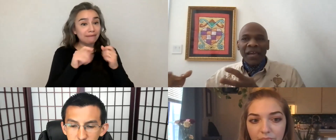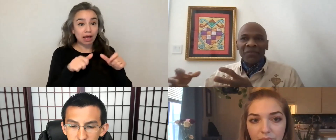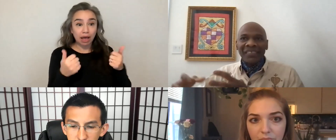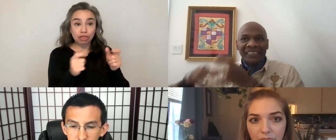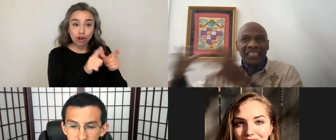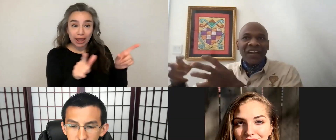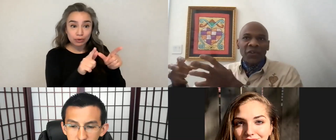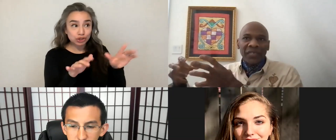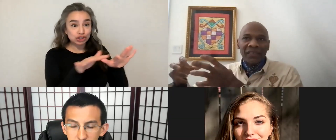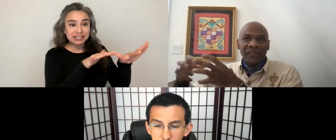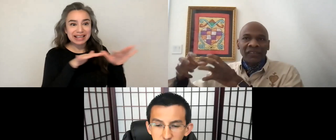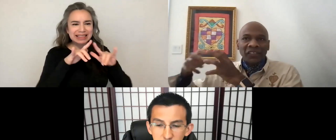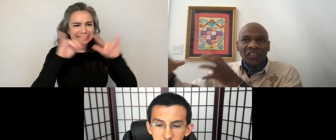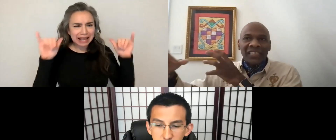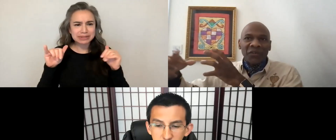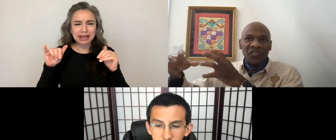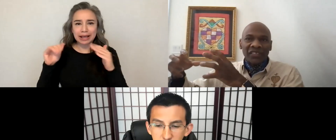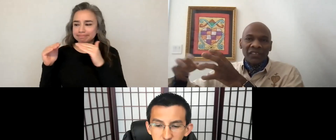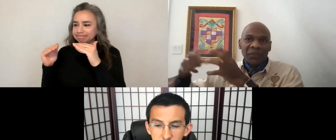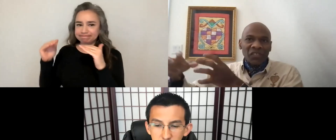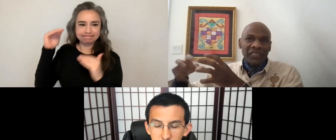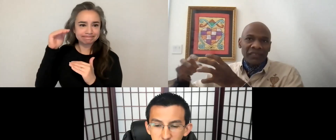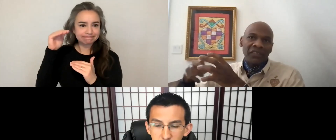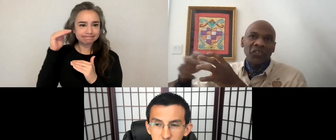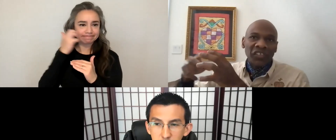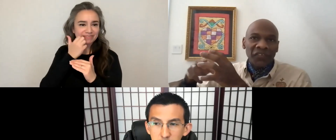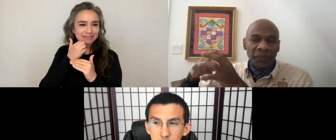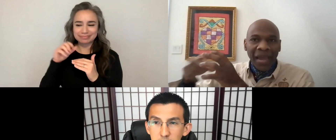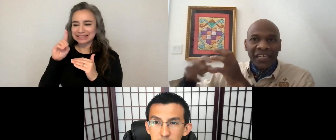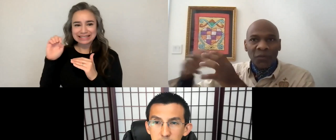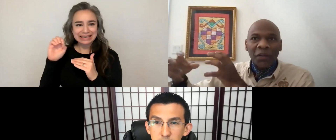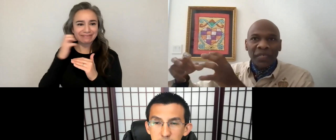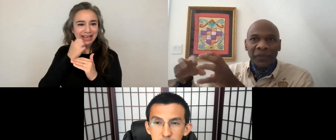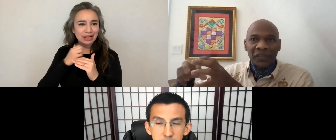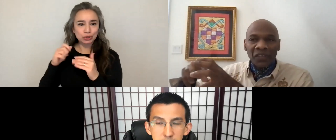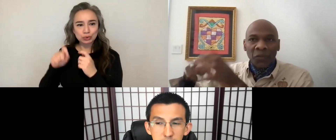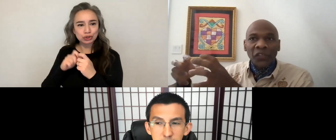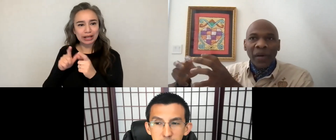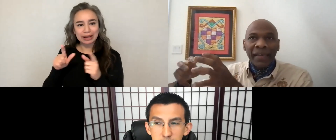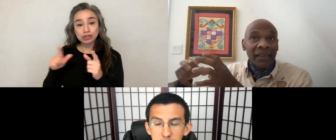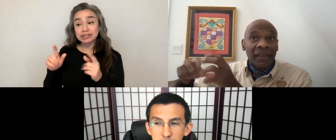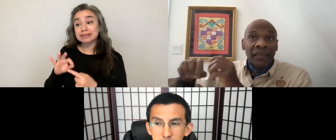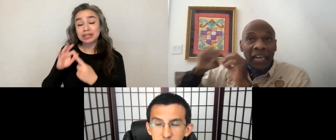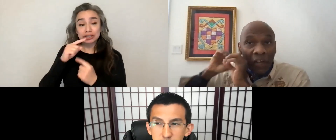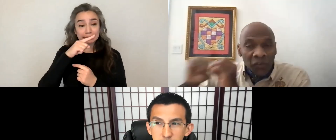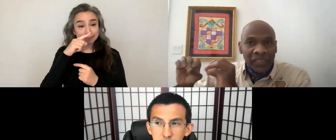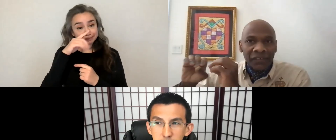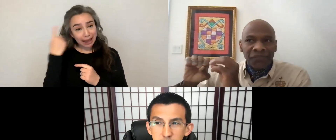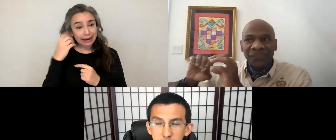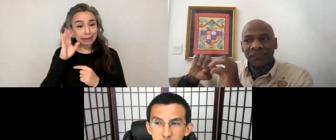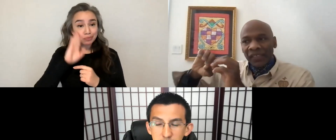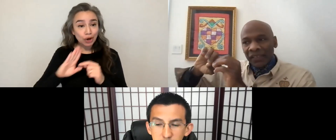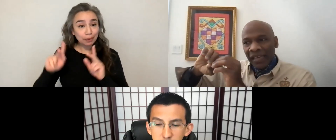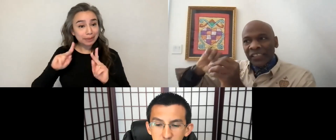same time devaluing certain languages, especially those of Black and brown people worldwide,